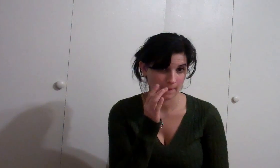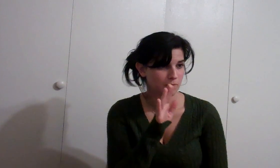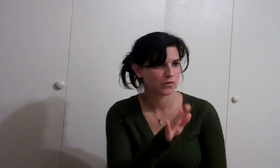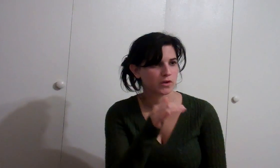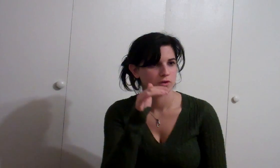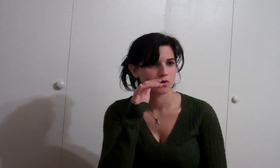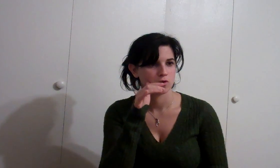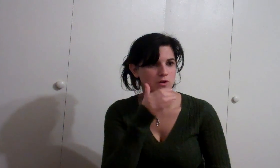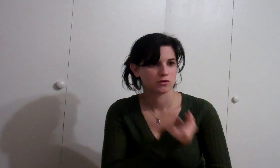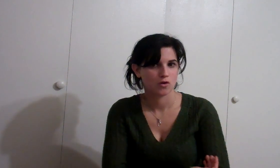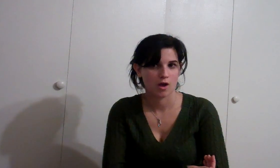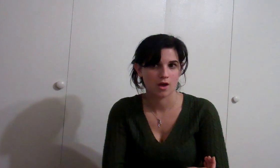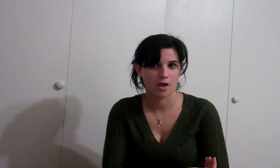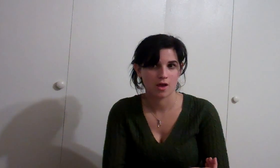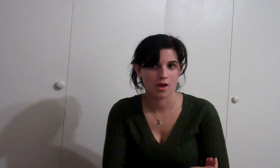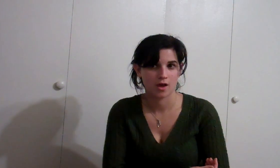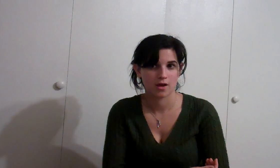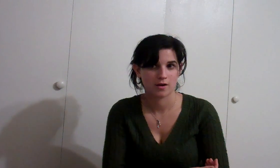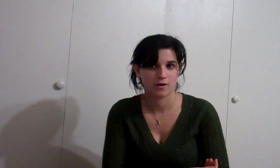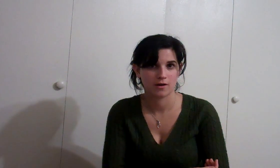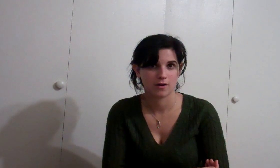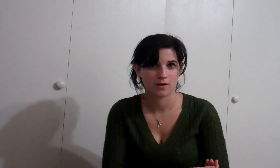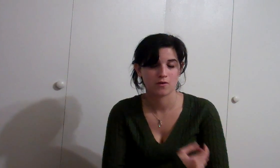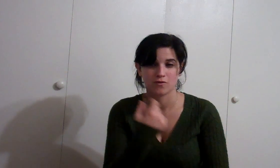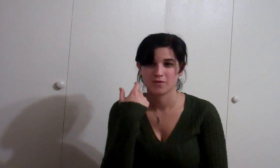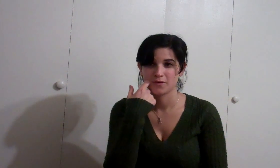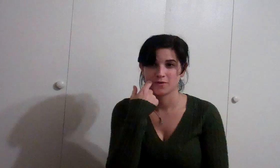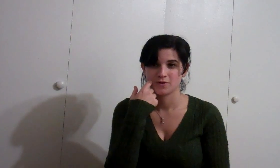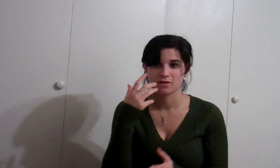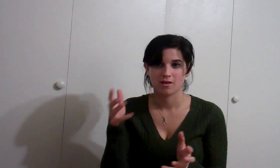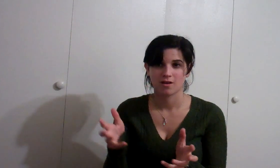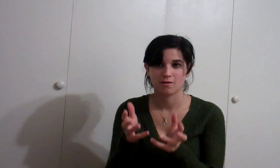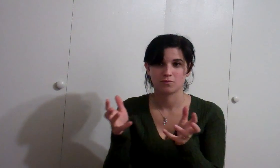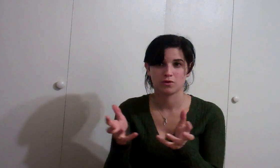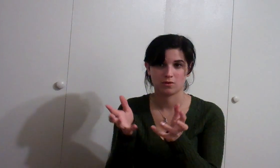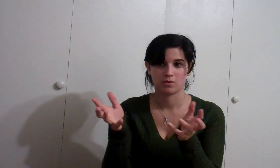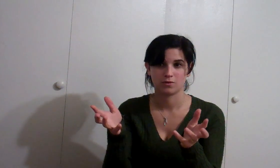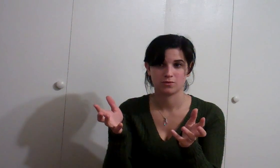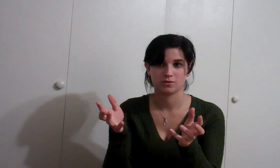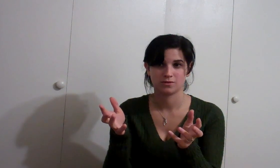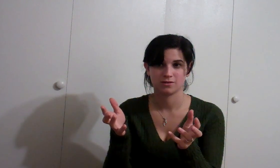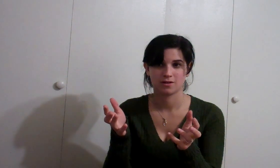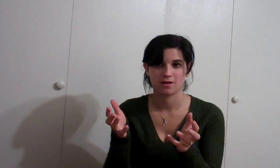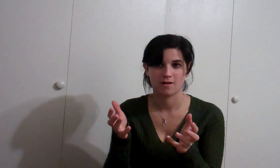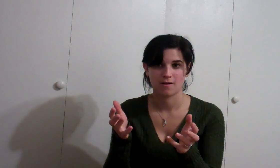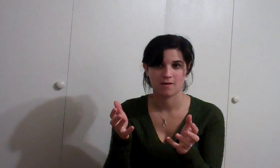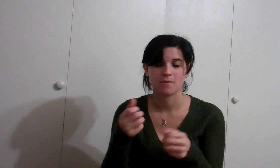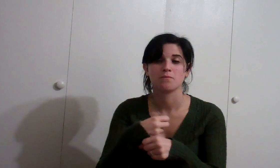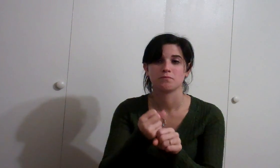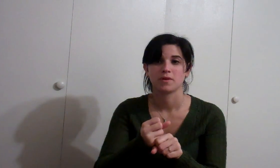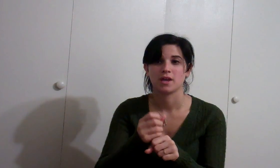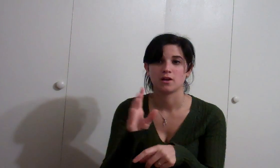also she produced a children's film as well. Is it The Elf on the Shelf? Yes. Oh, I love that. I love She the had this story. idea a few years ago, and a friend